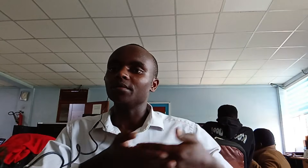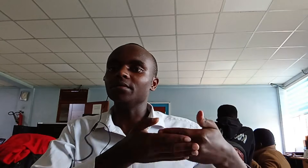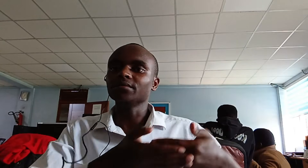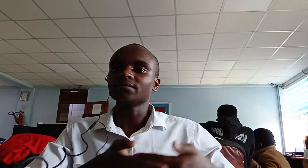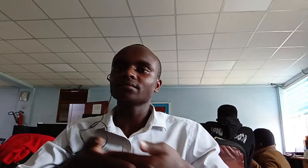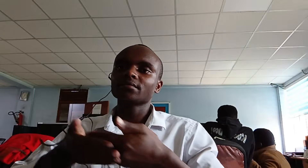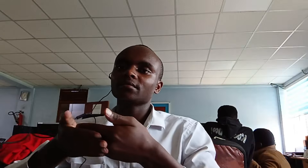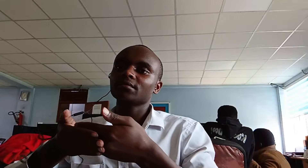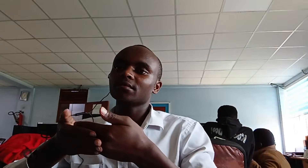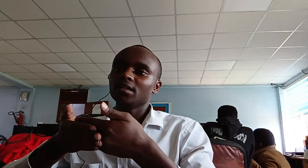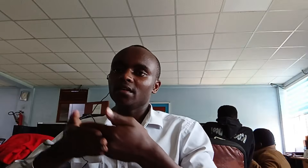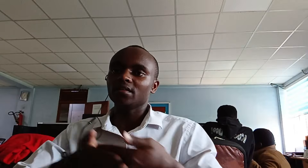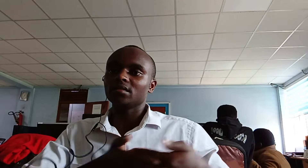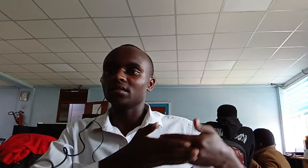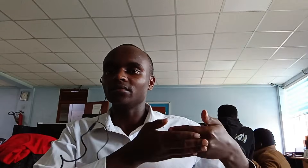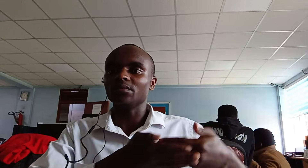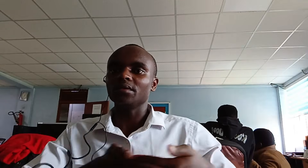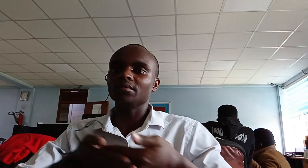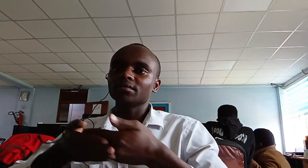Baby. That's a sign for baby.